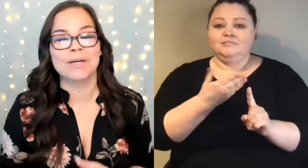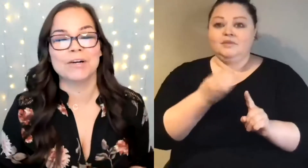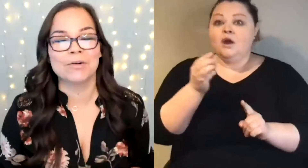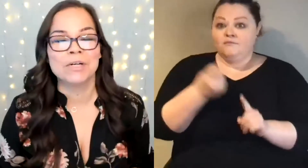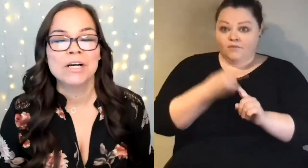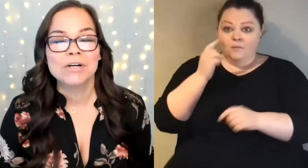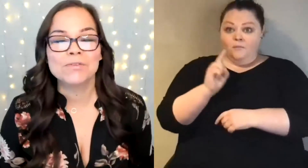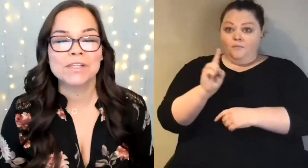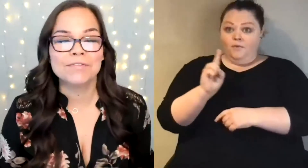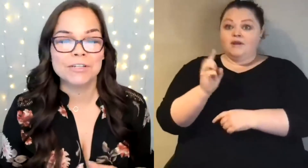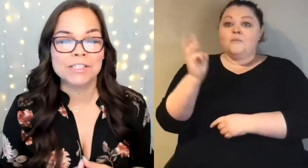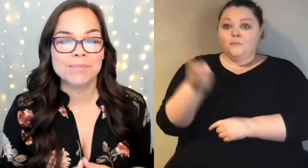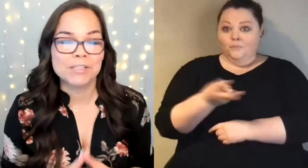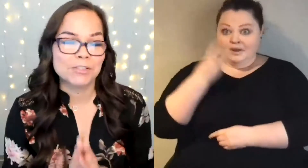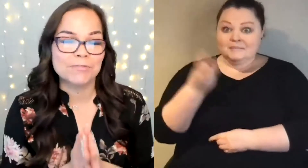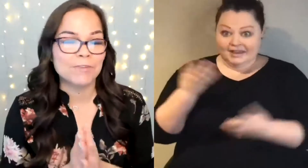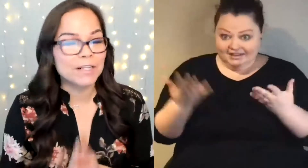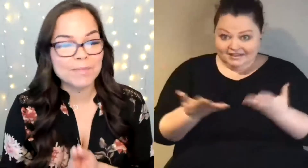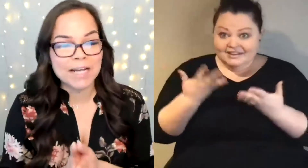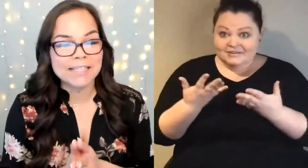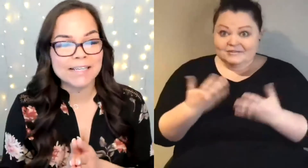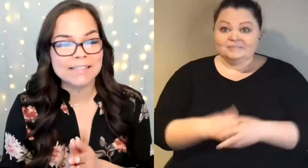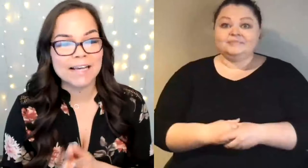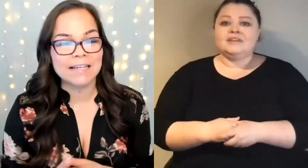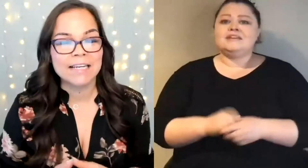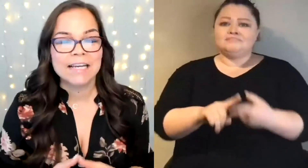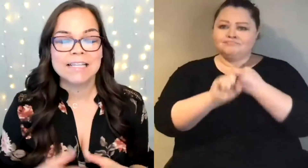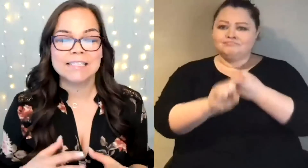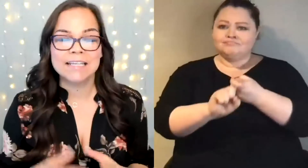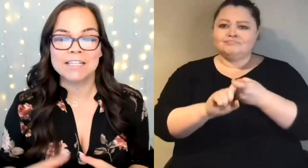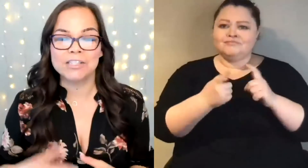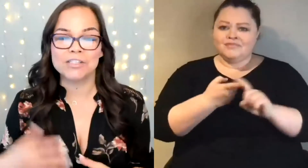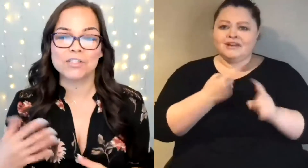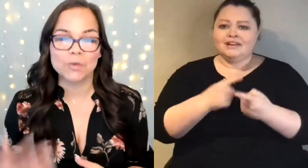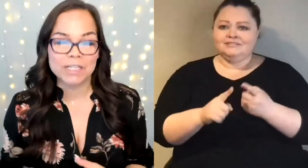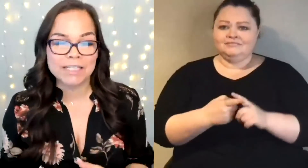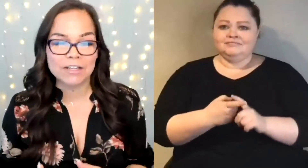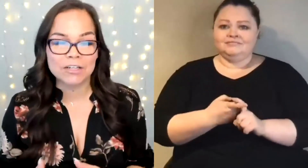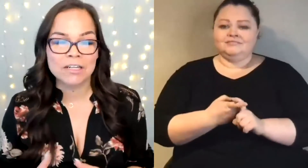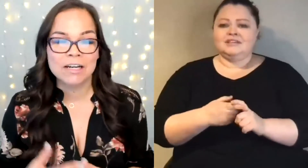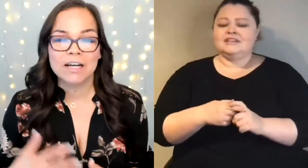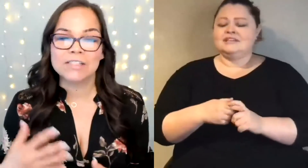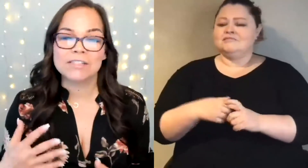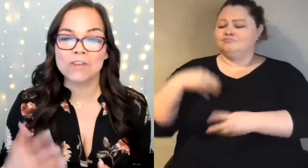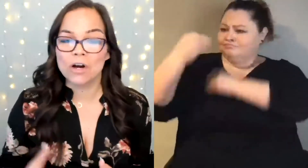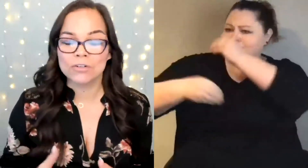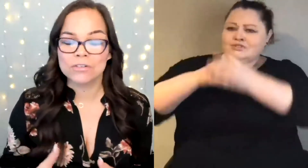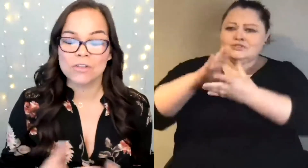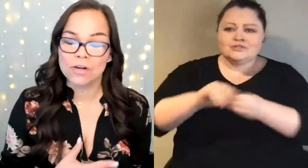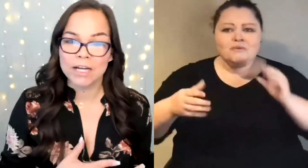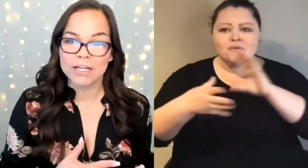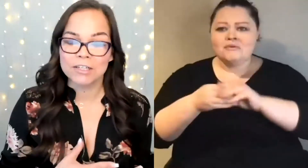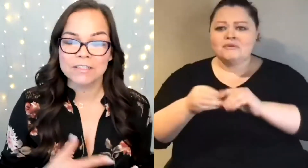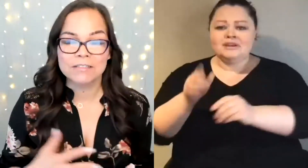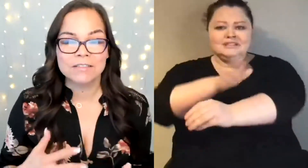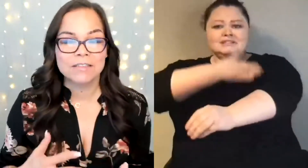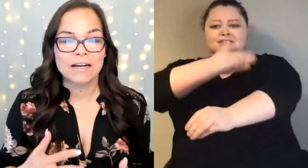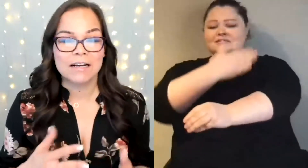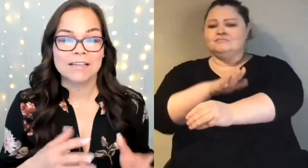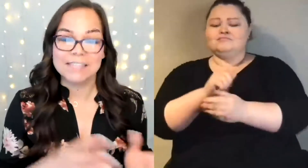Don Amaro, who's a very special friend of mine. As I said, he's an engaging storyteller, a